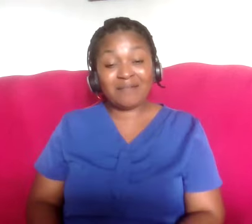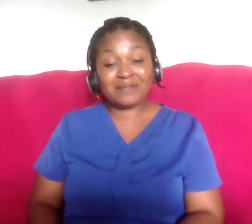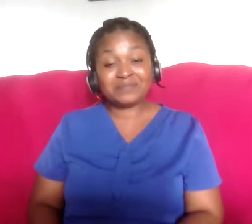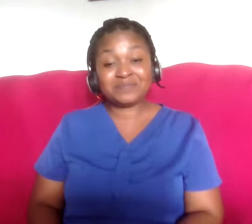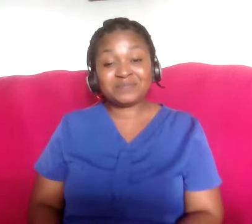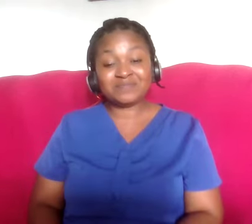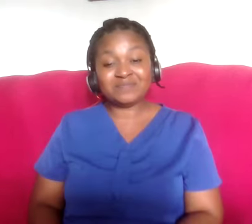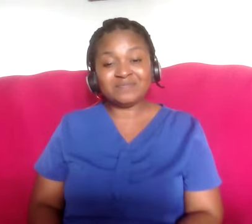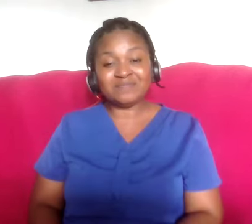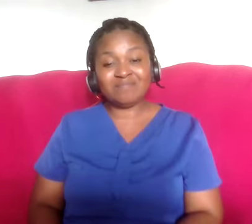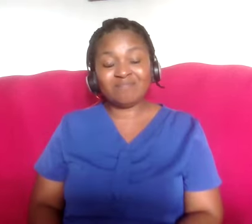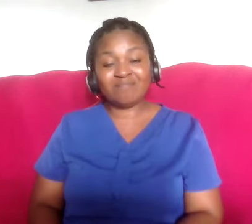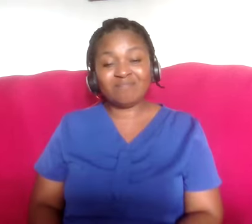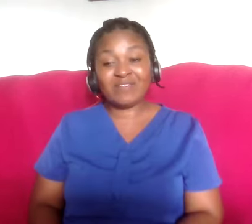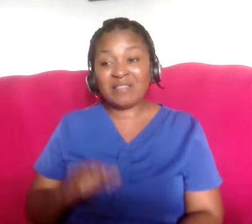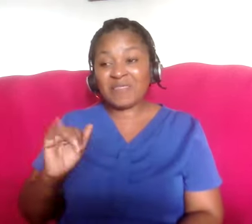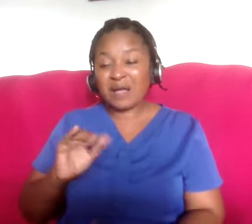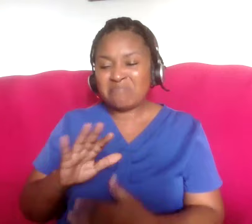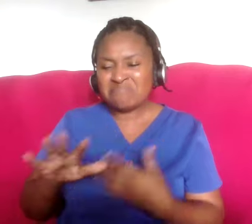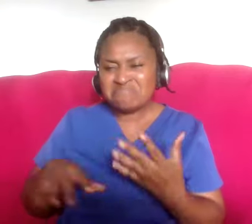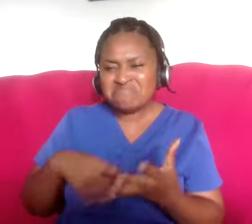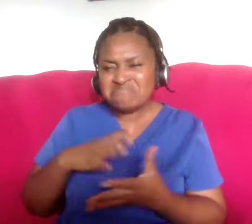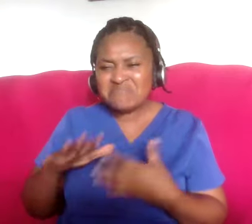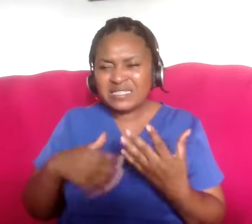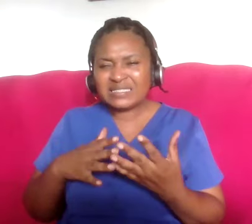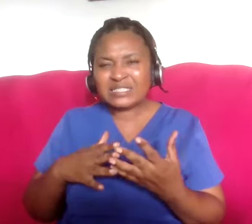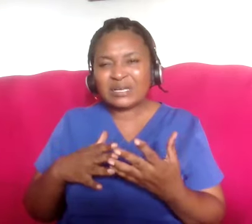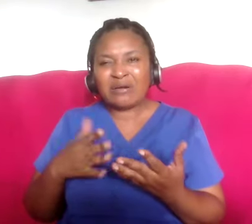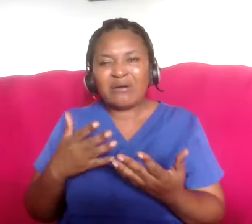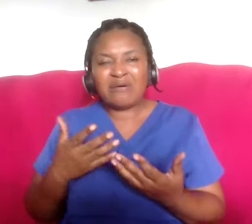is a blend of nostalgia and hope.